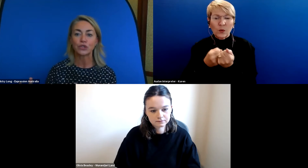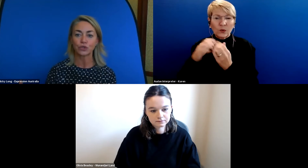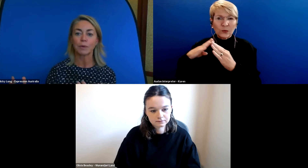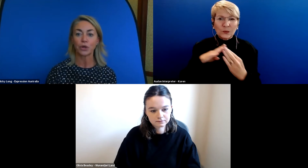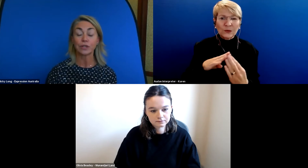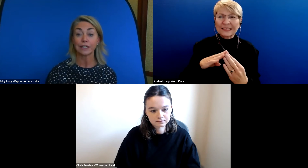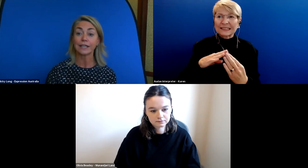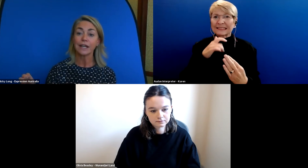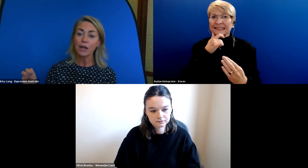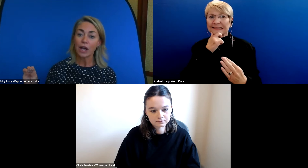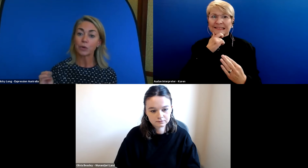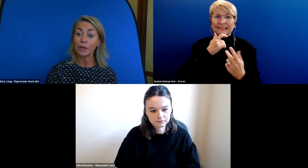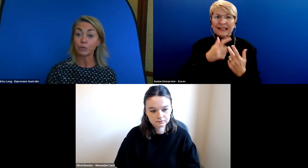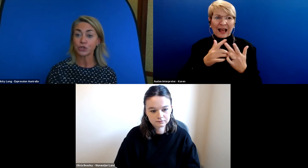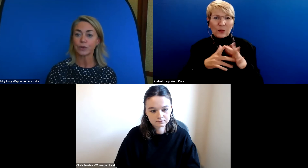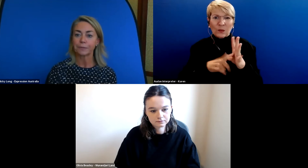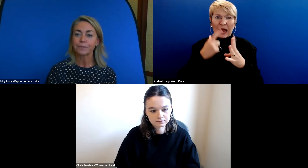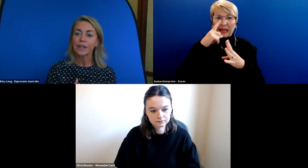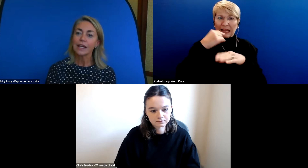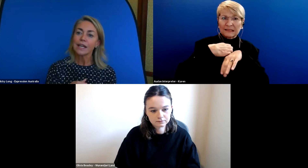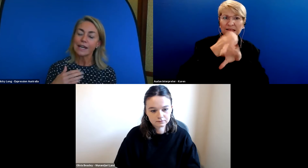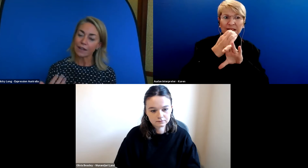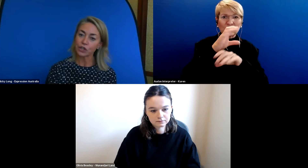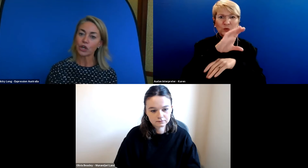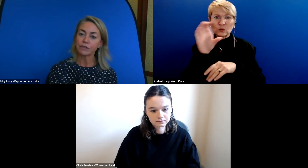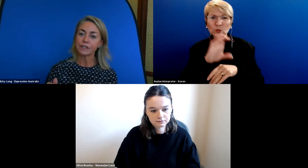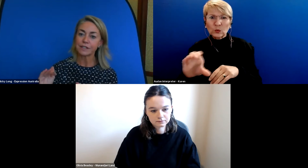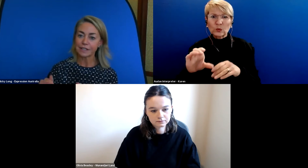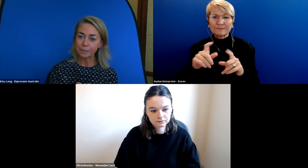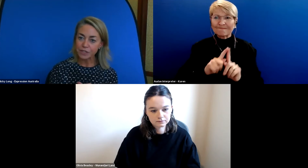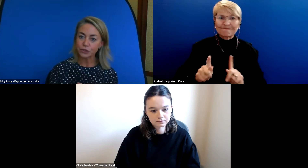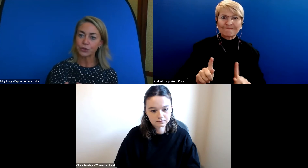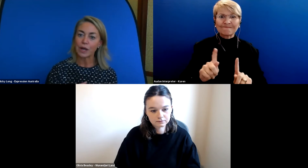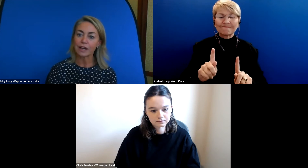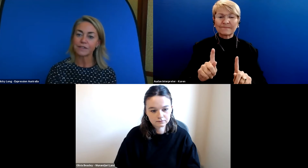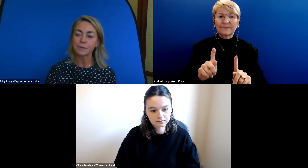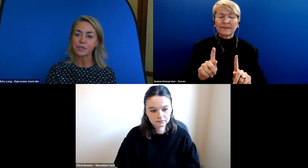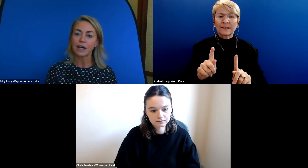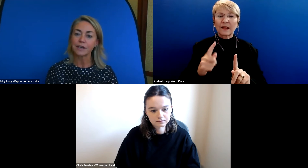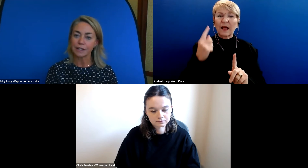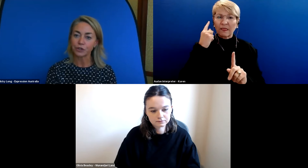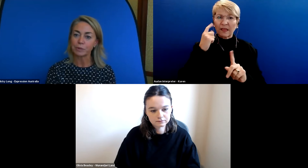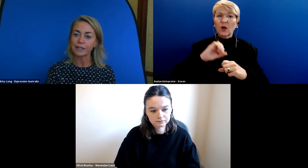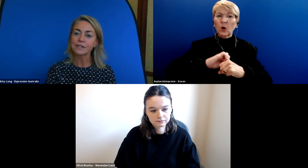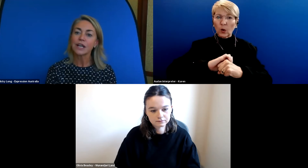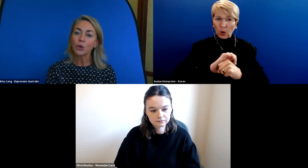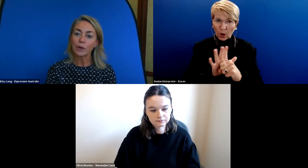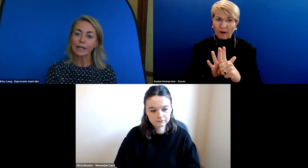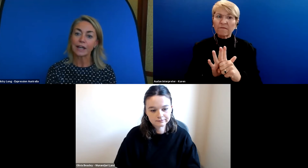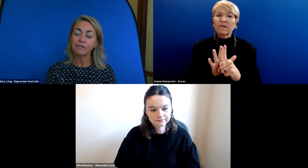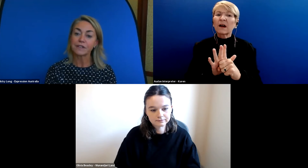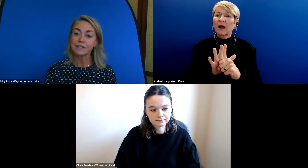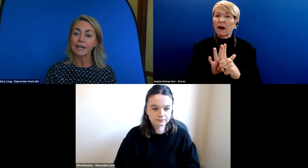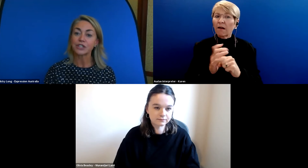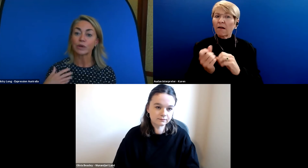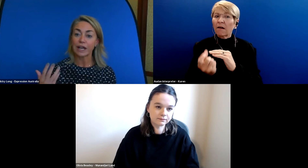we could do remotely, we were doing. Now that COVID seems to have subsided a little bit, we